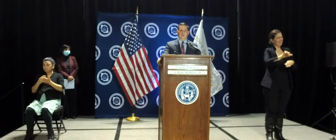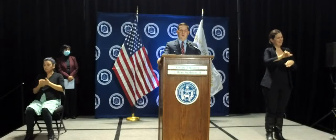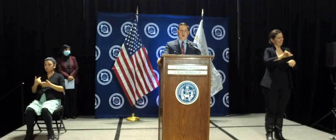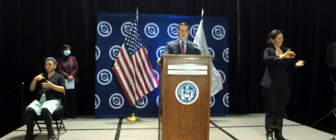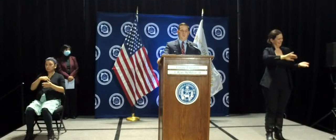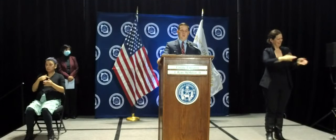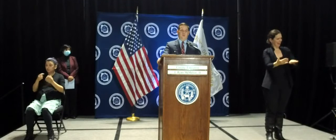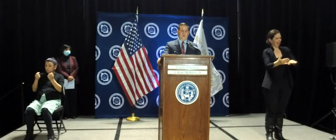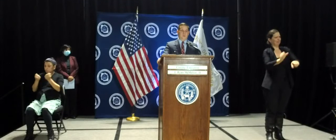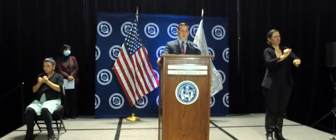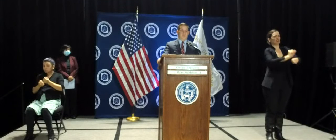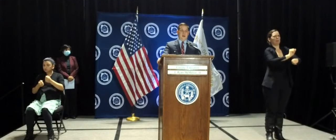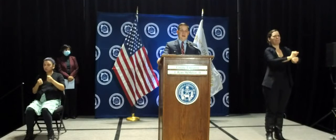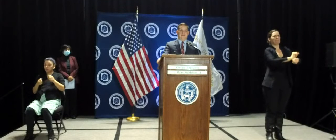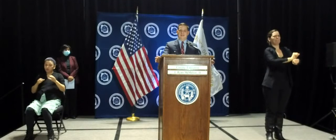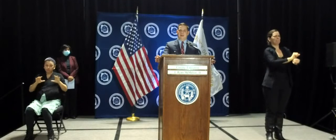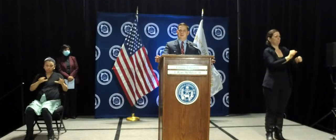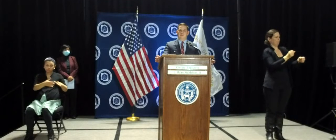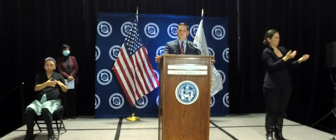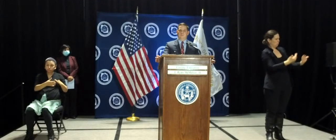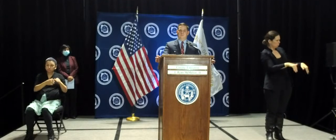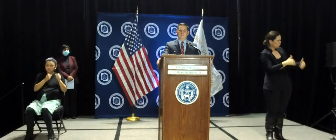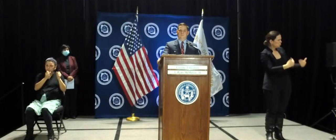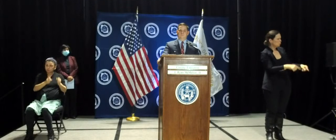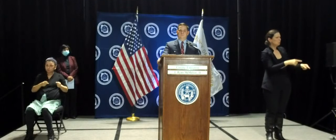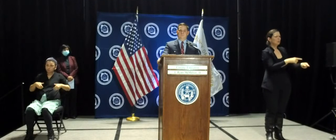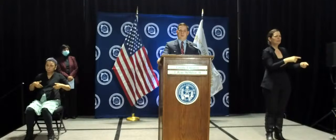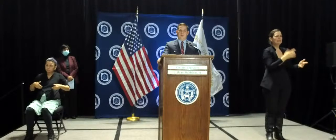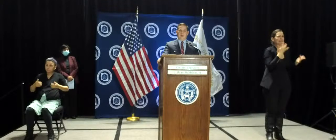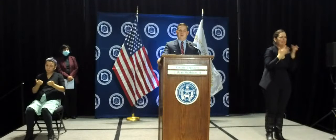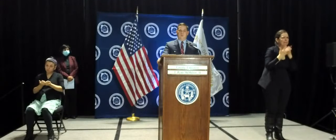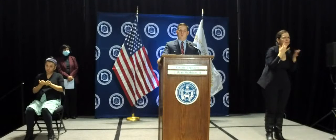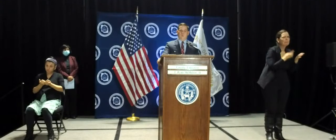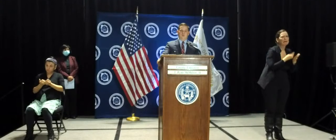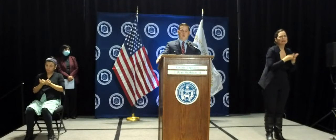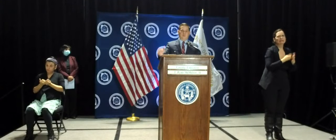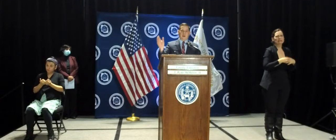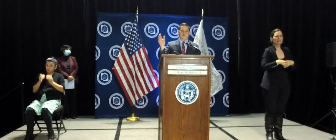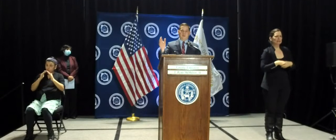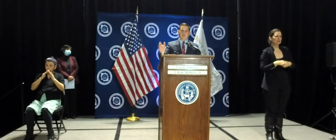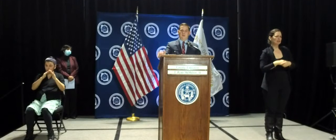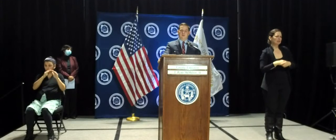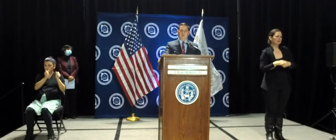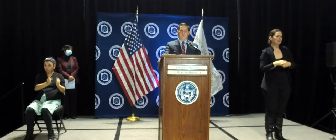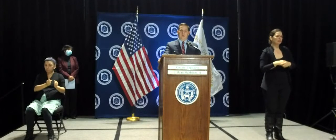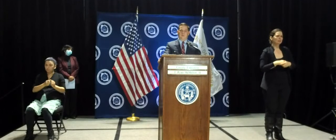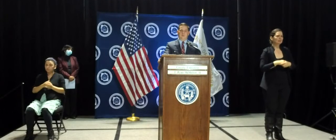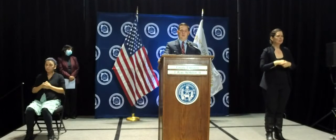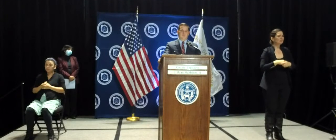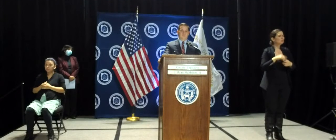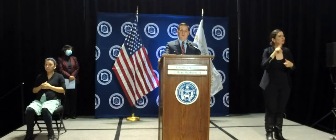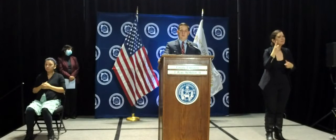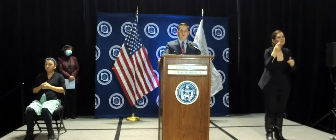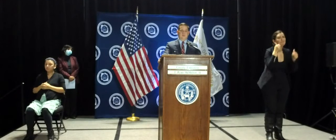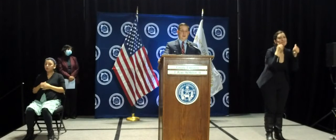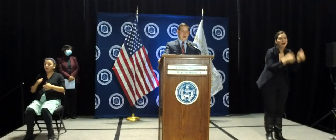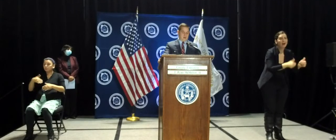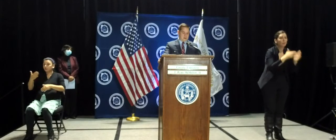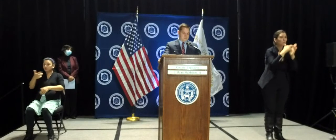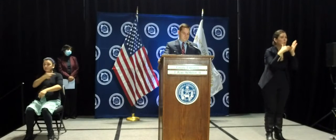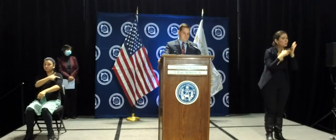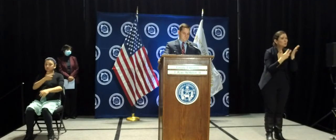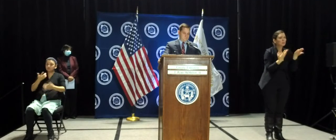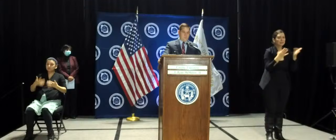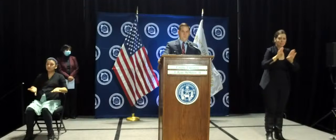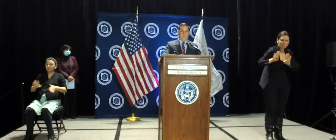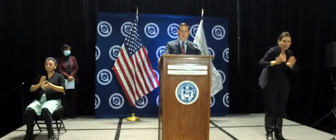off, be with your immediate pod, and that's it. And then once we all get vaccinated, you can celebrate a second